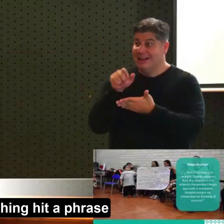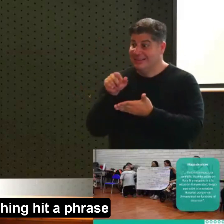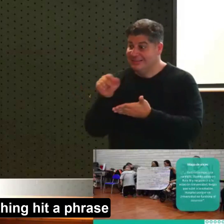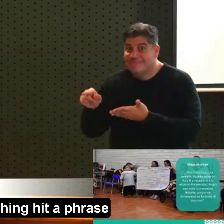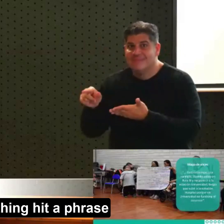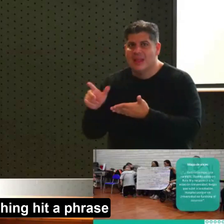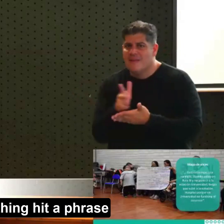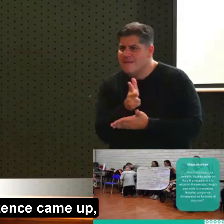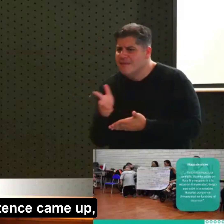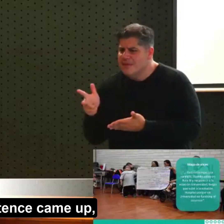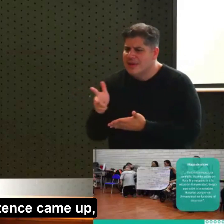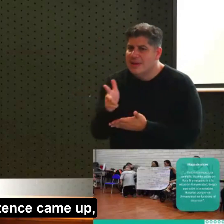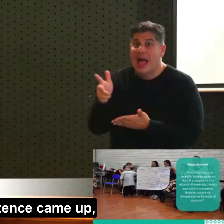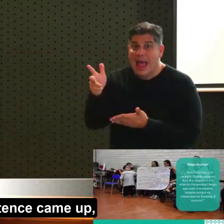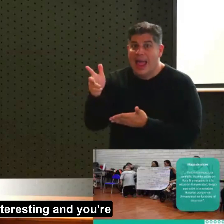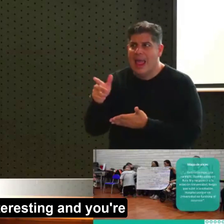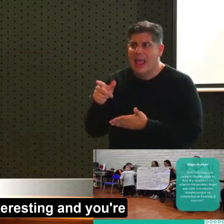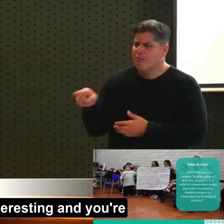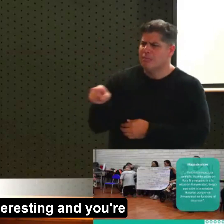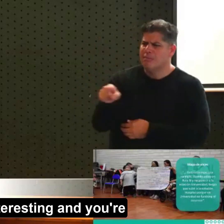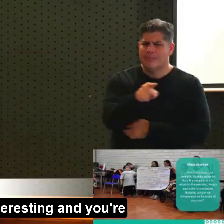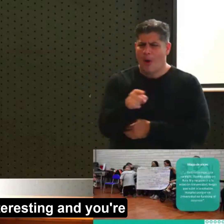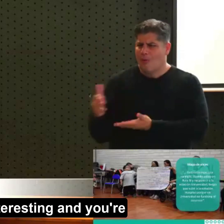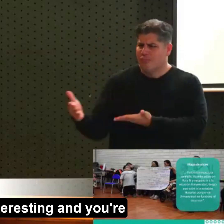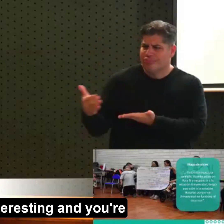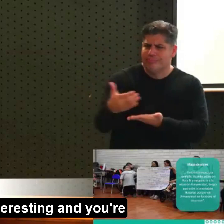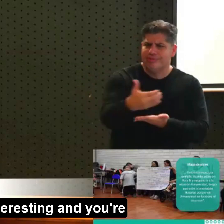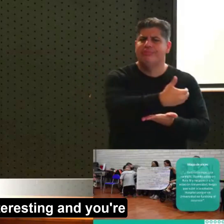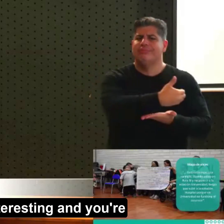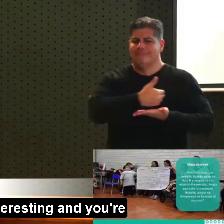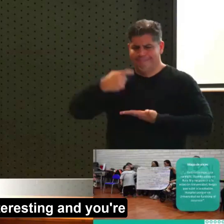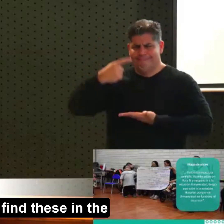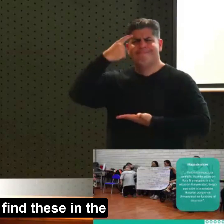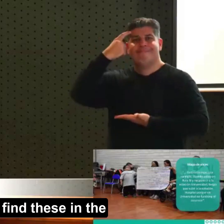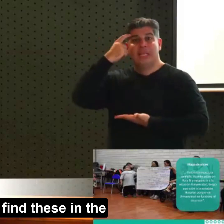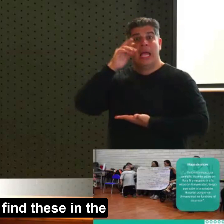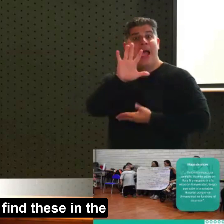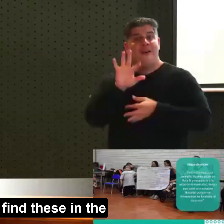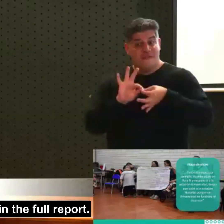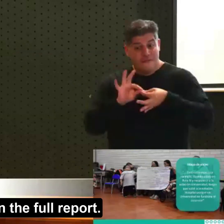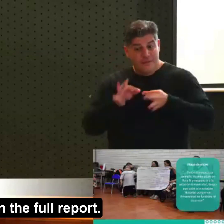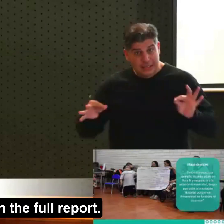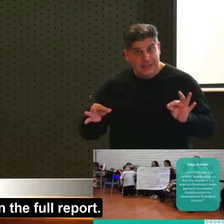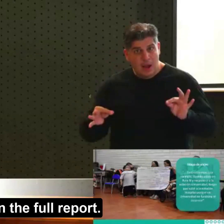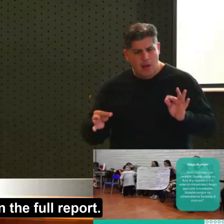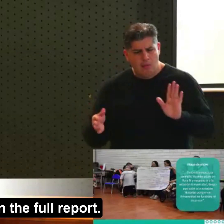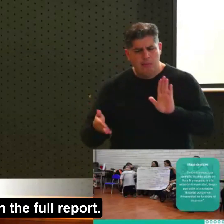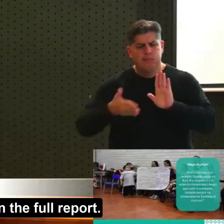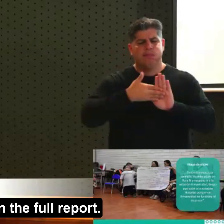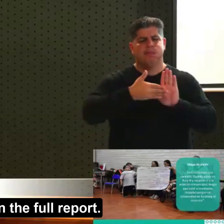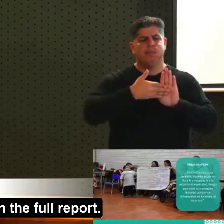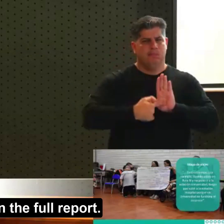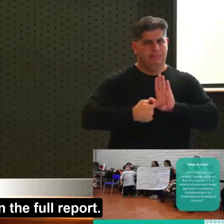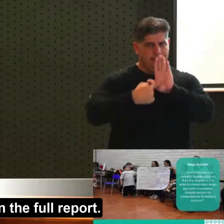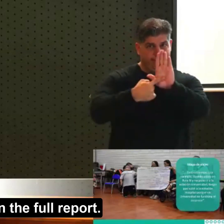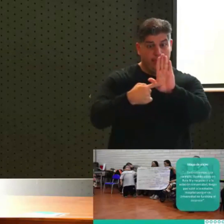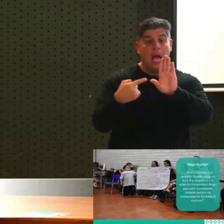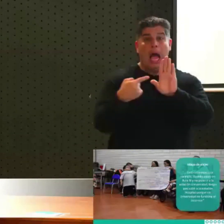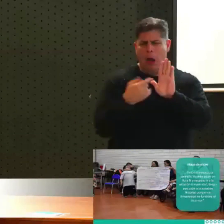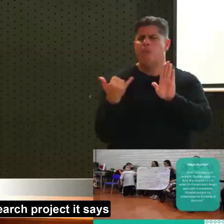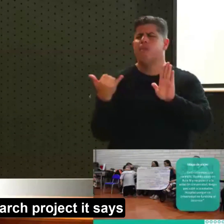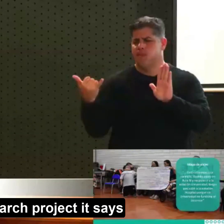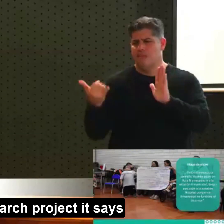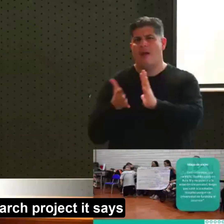saying or something, a phrase, a sentence came up that was interesting. And you're going to find these in the report, in the full